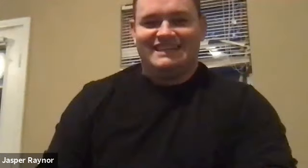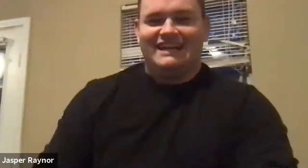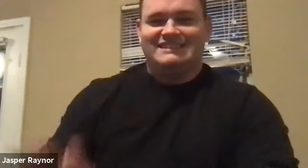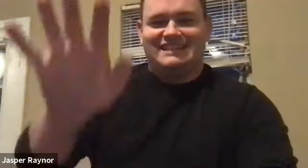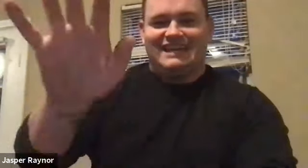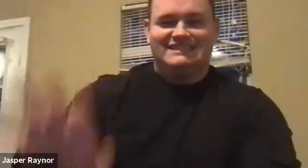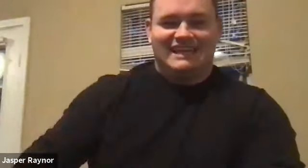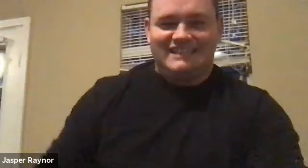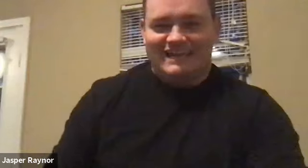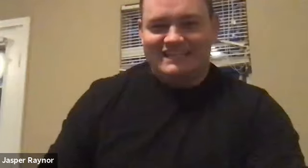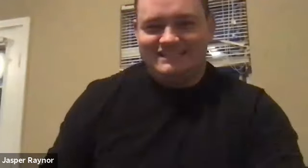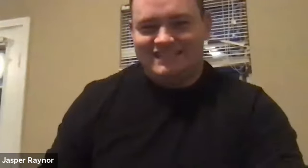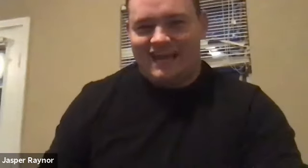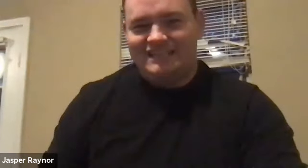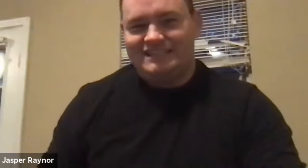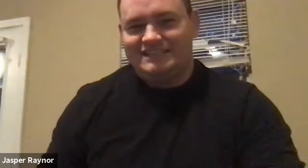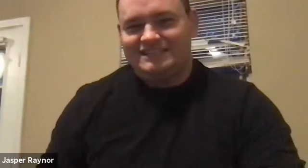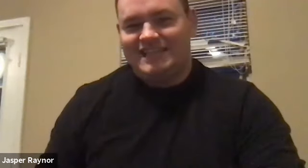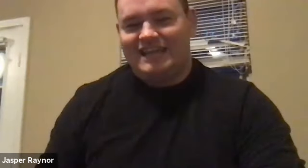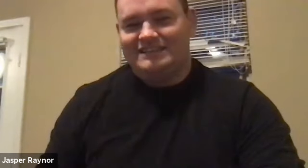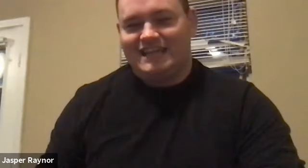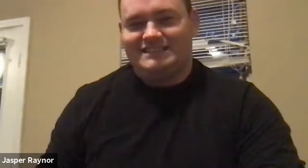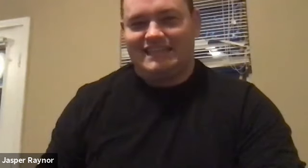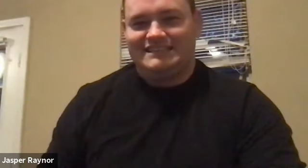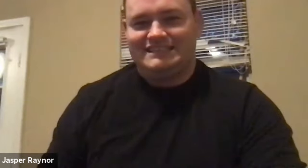Hi, Tati. Tati. Tati.